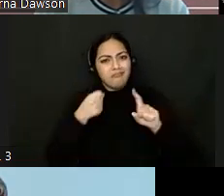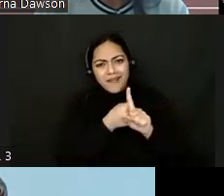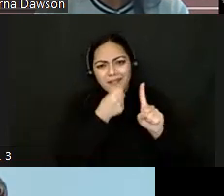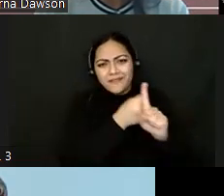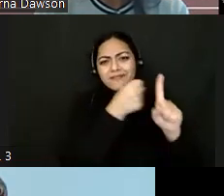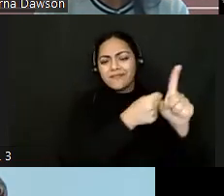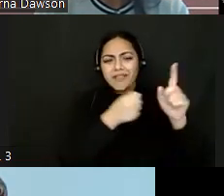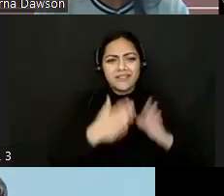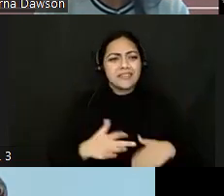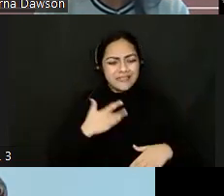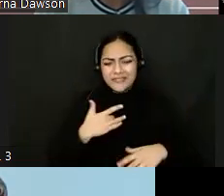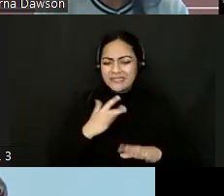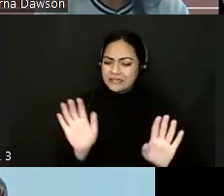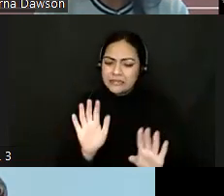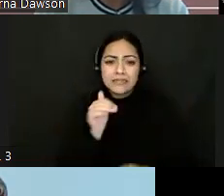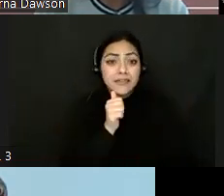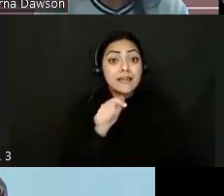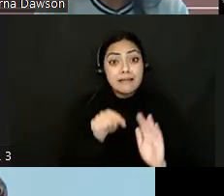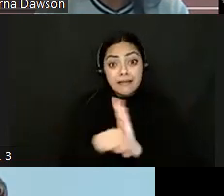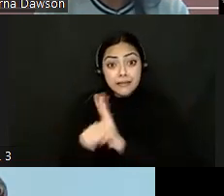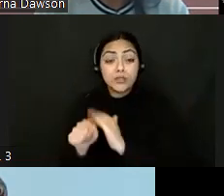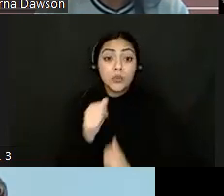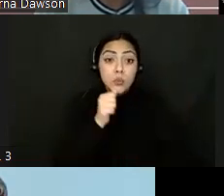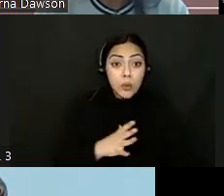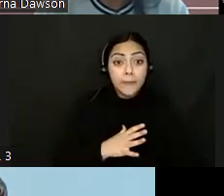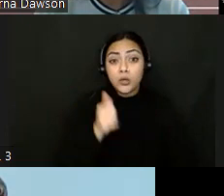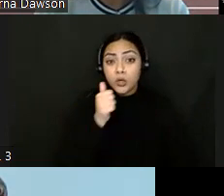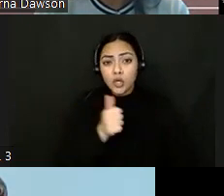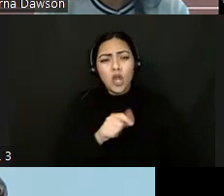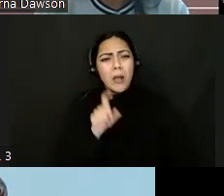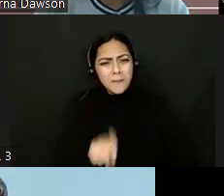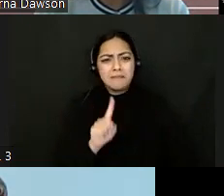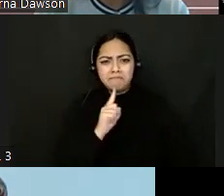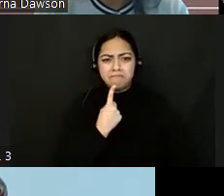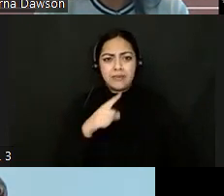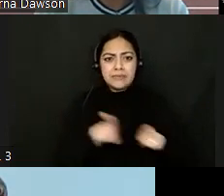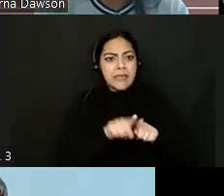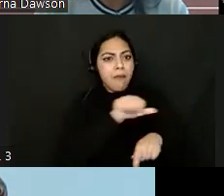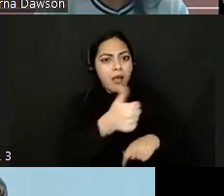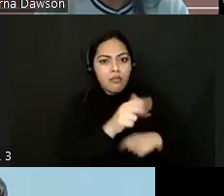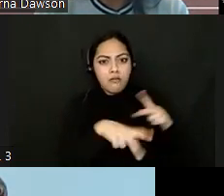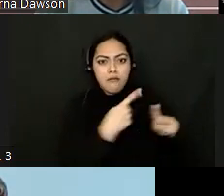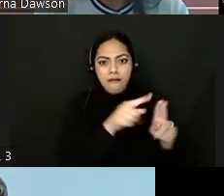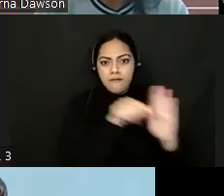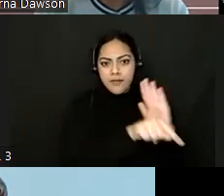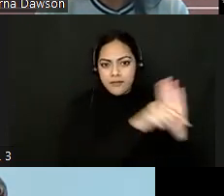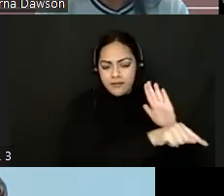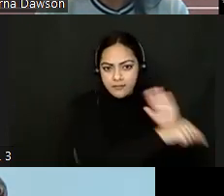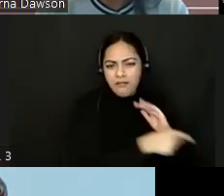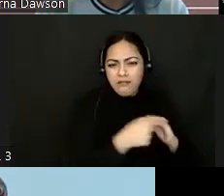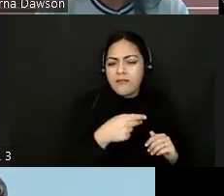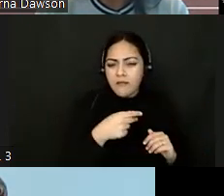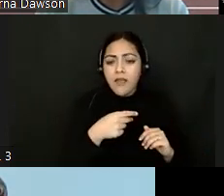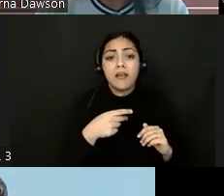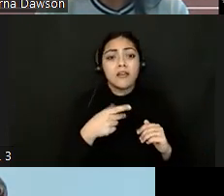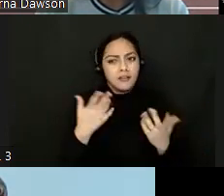that the killing of women and girls should be treated as serious as other forms of homicide, and they recognize that it is